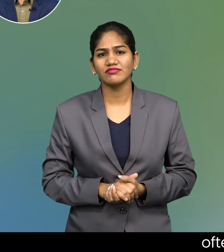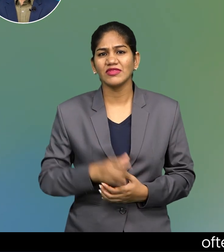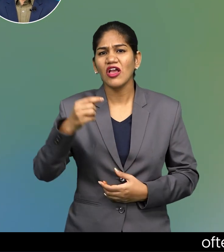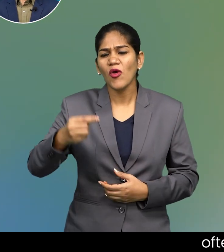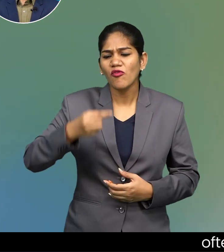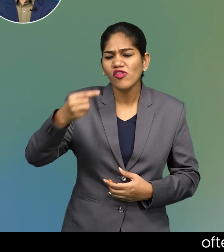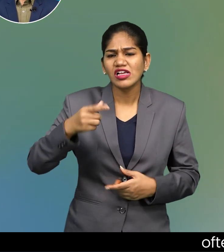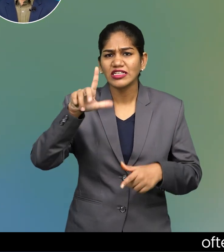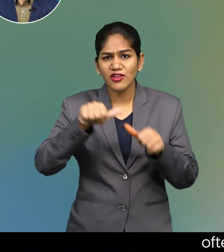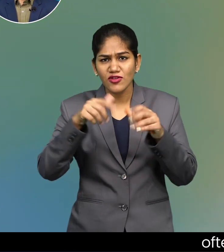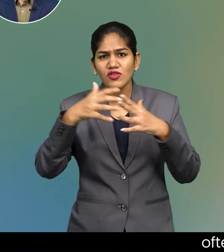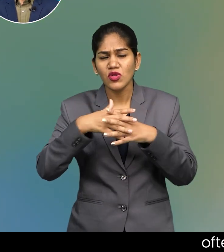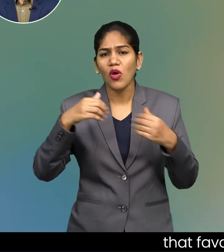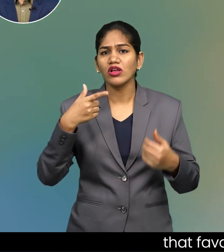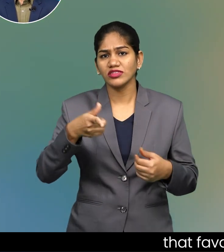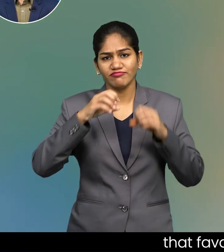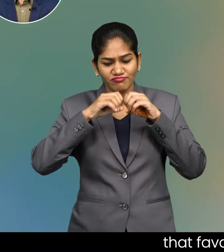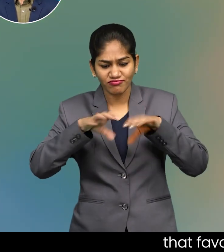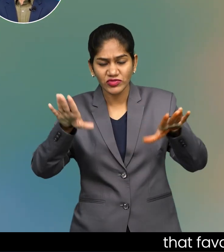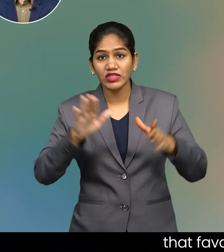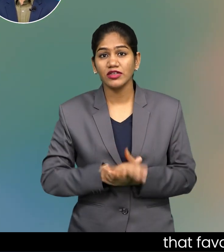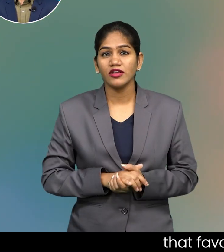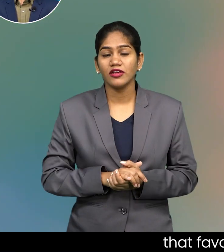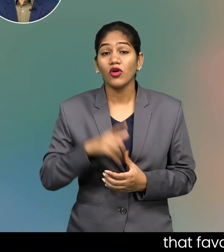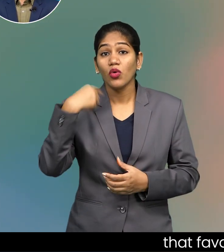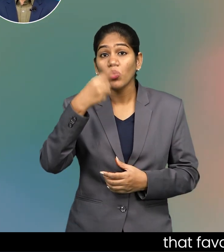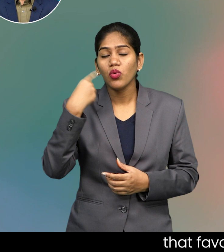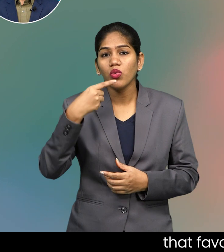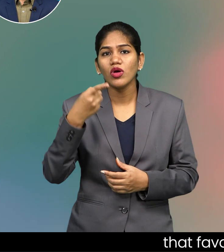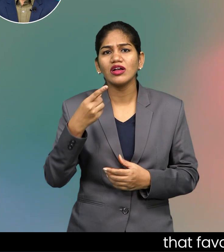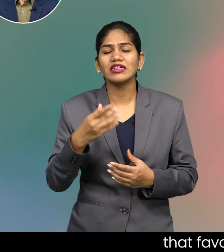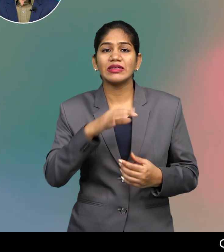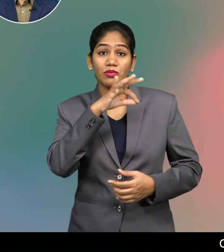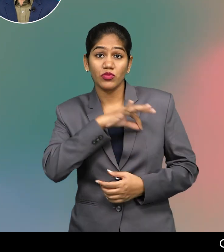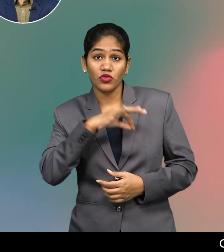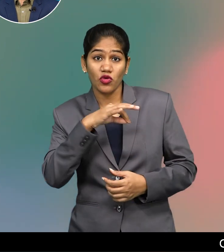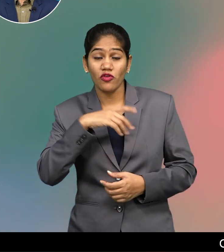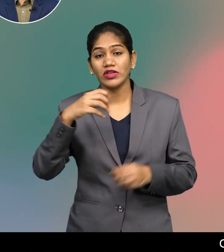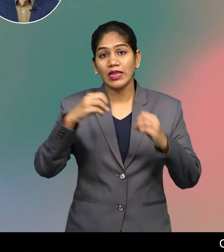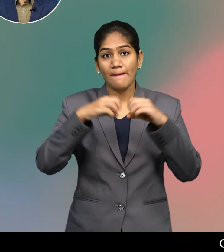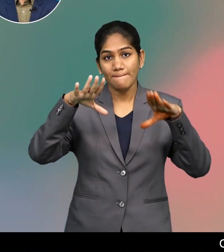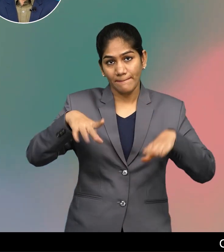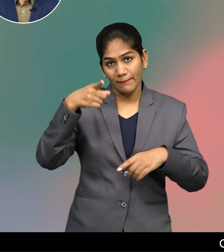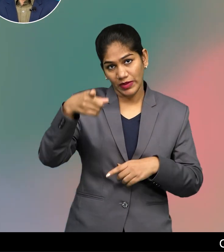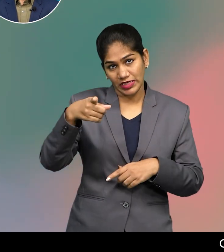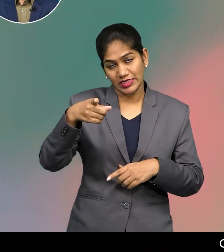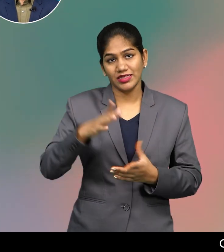often passed laws that favored English traders and factories